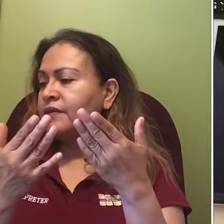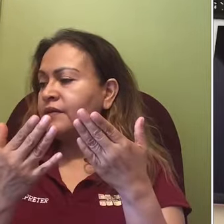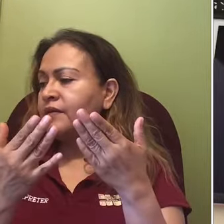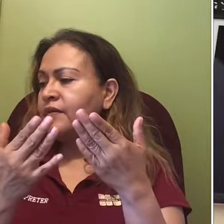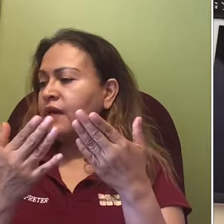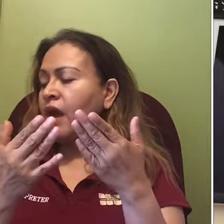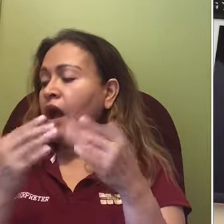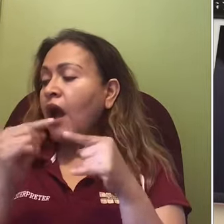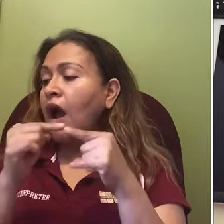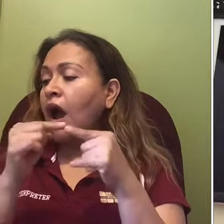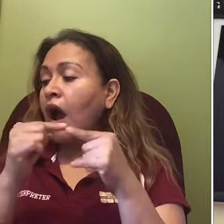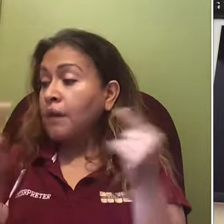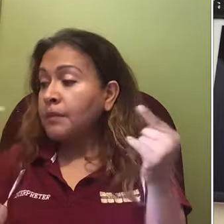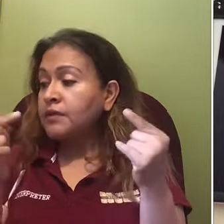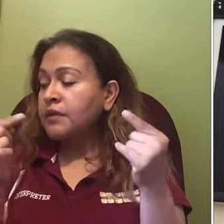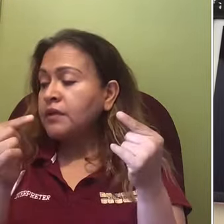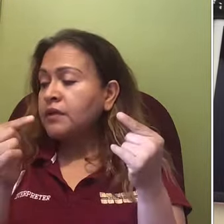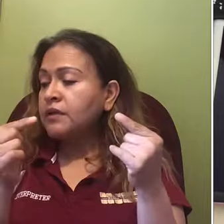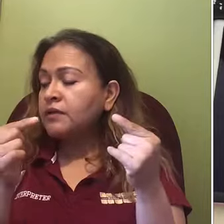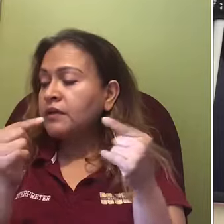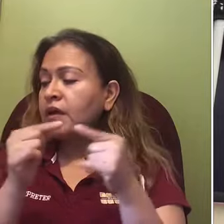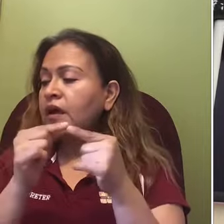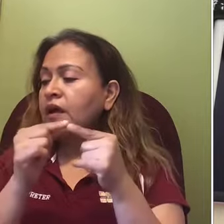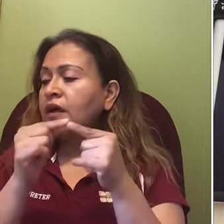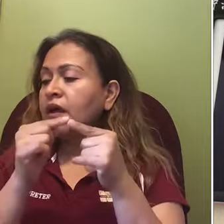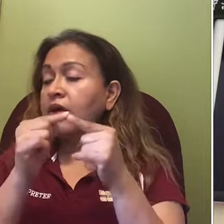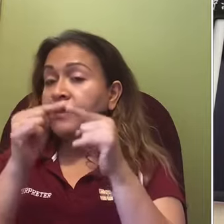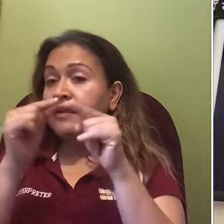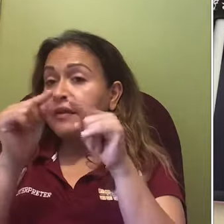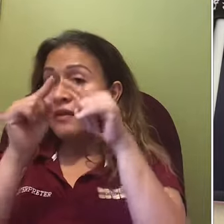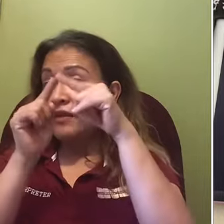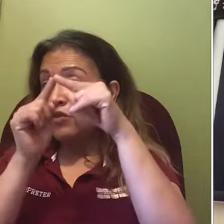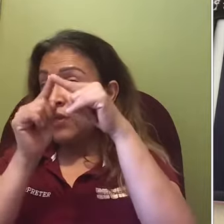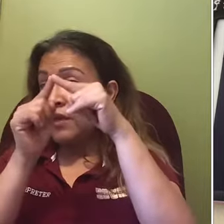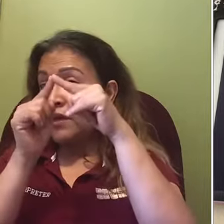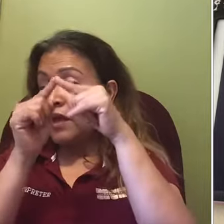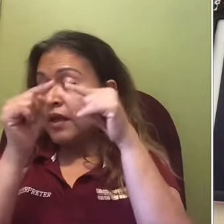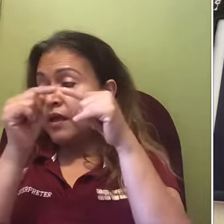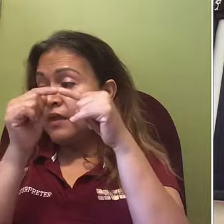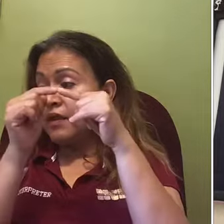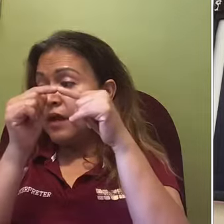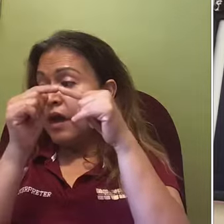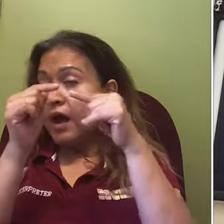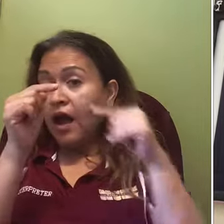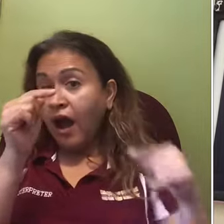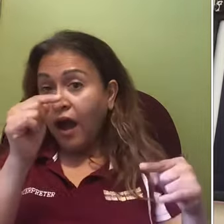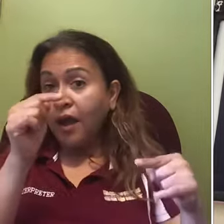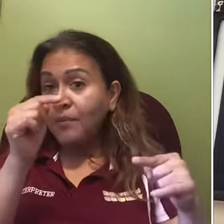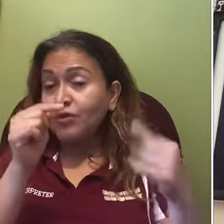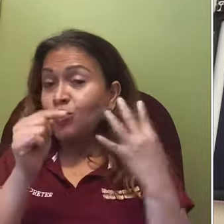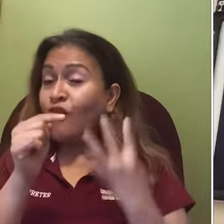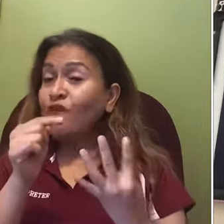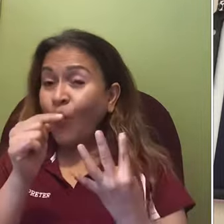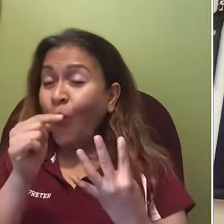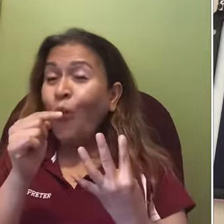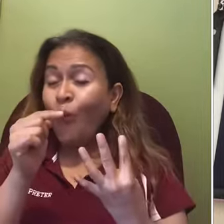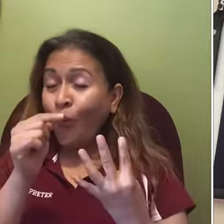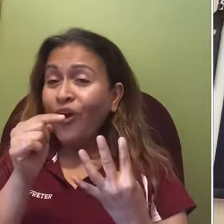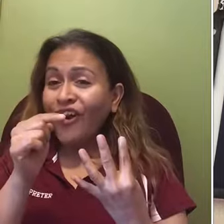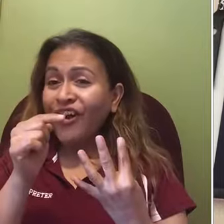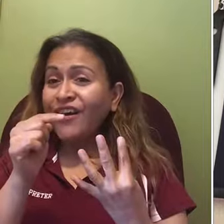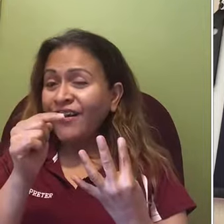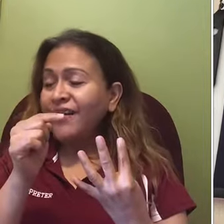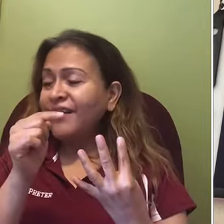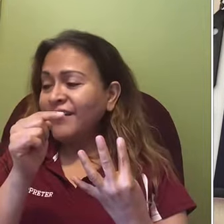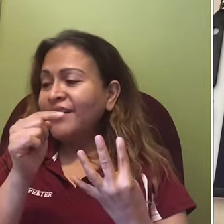over hypotenuse. So what side is opposite to x? Well, it opens onto this 4. It opens onto the 4. So